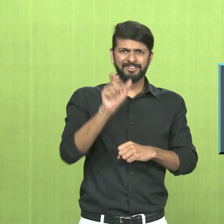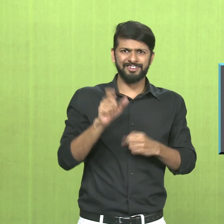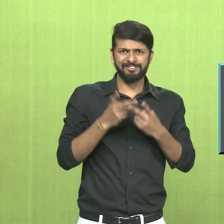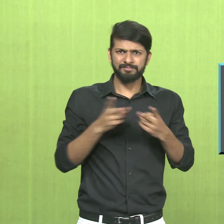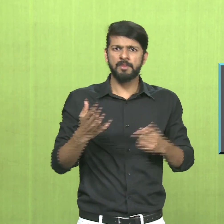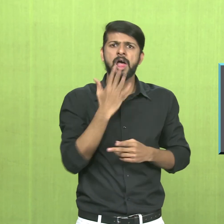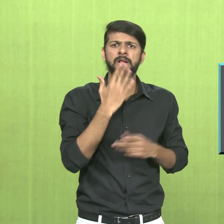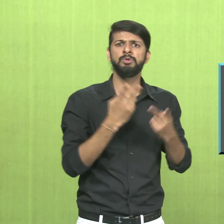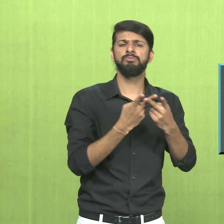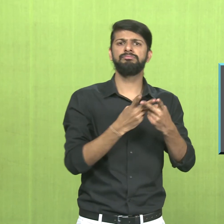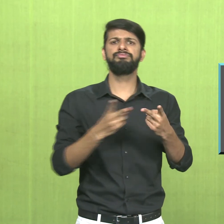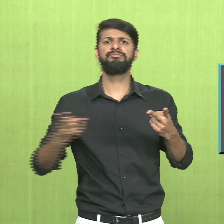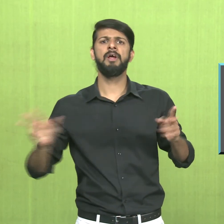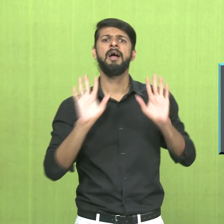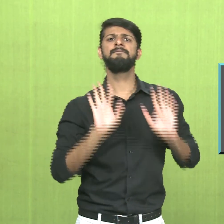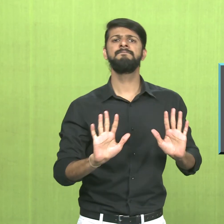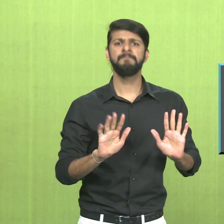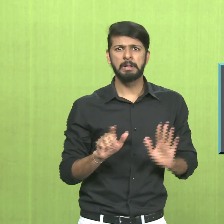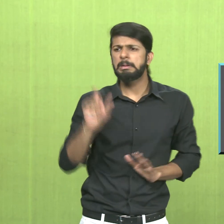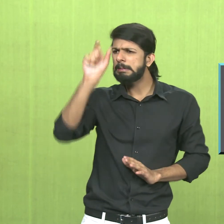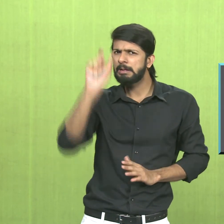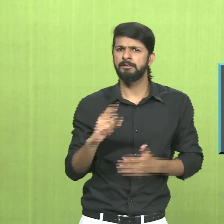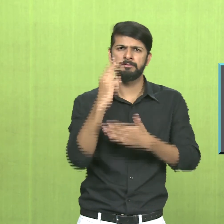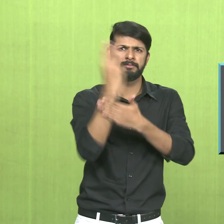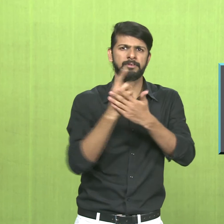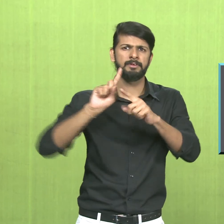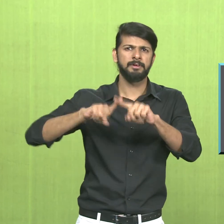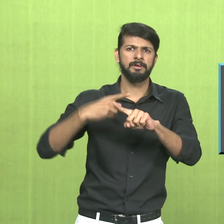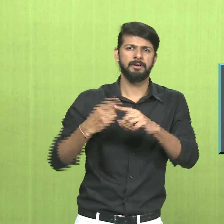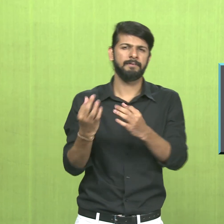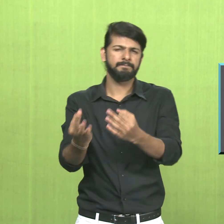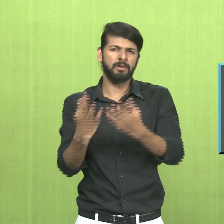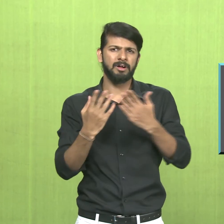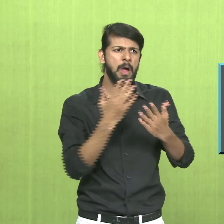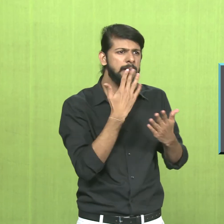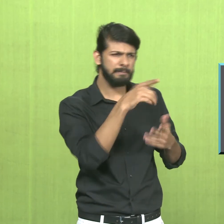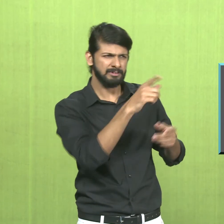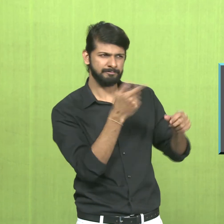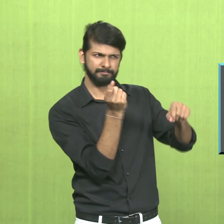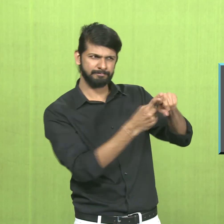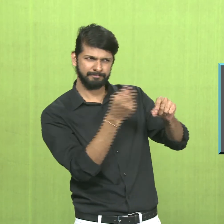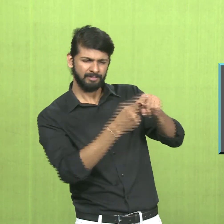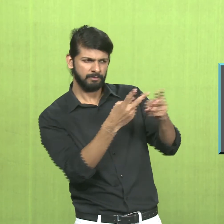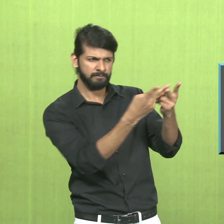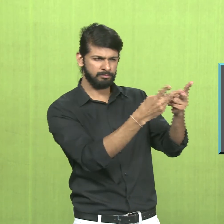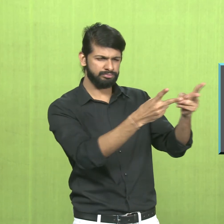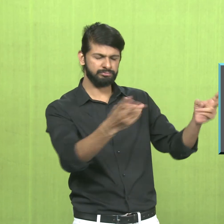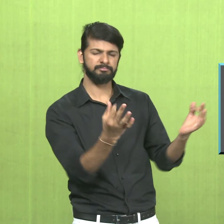would also see that riders, there are various riders in this painting and every one of them is wearing an attire and